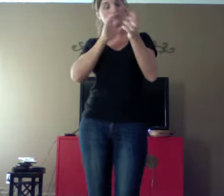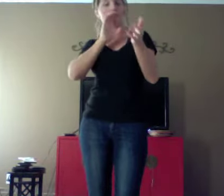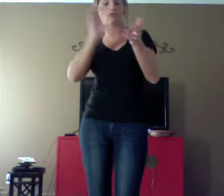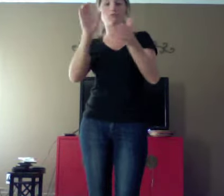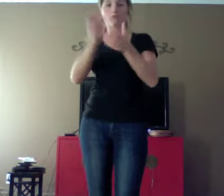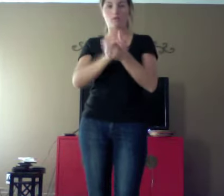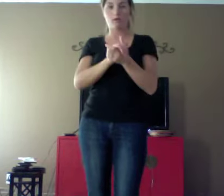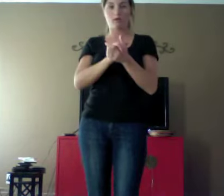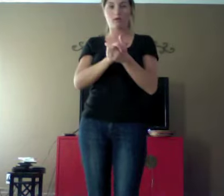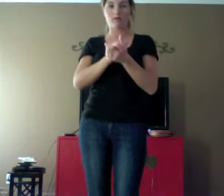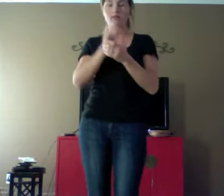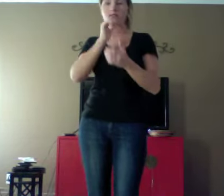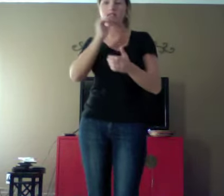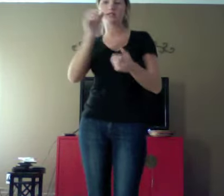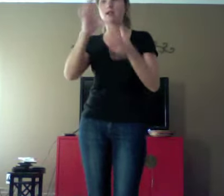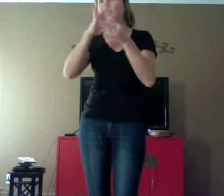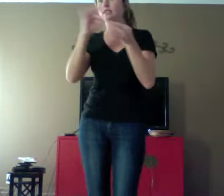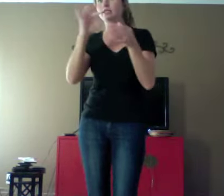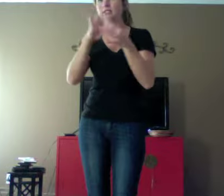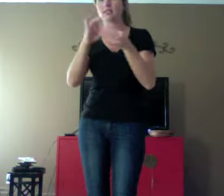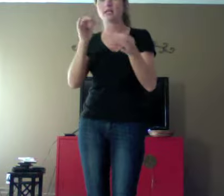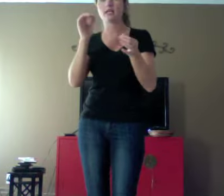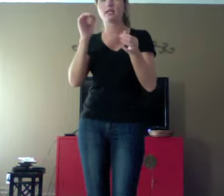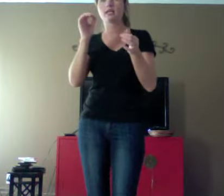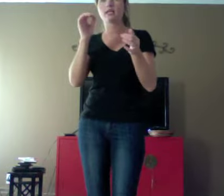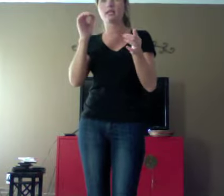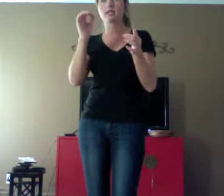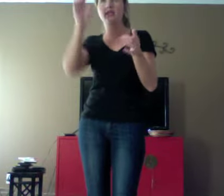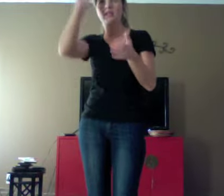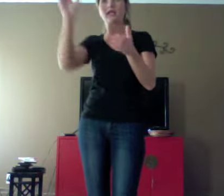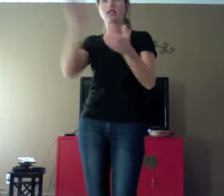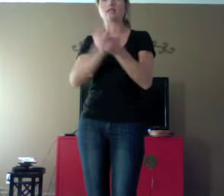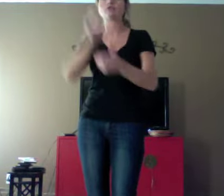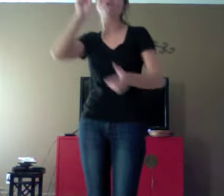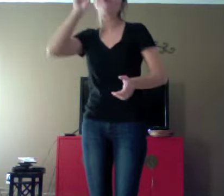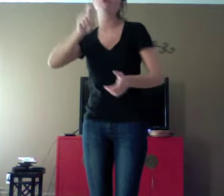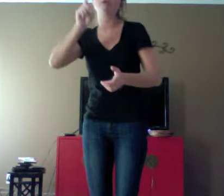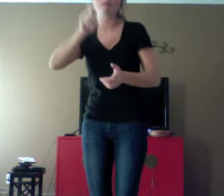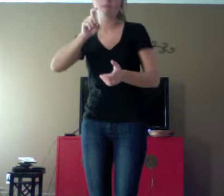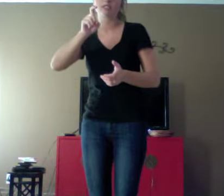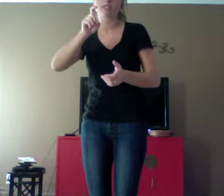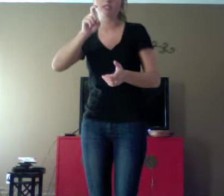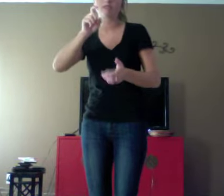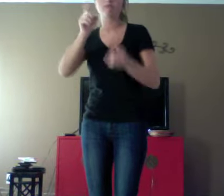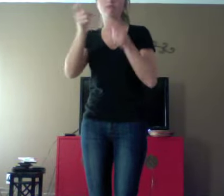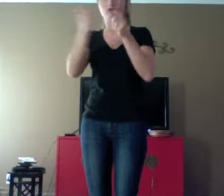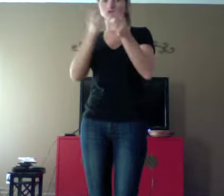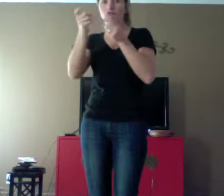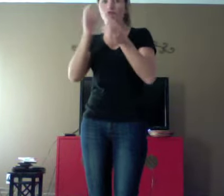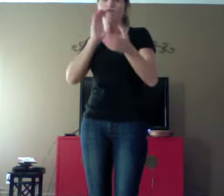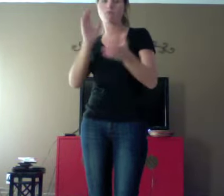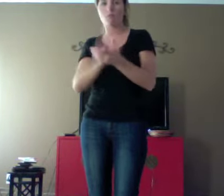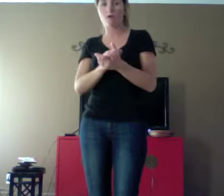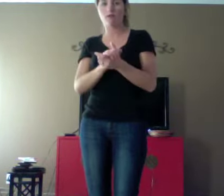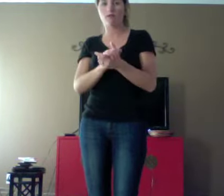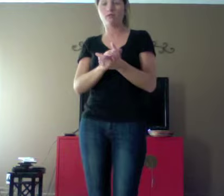wife. He does not say because the husband should try to be the head of the wife. For the husband ought to be the head of the wife. Or it would be a good thing if